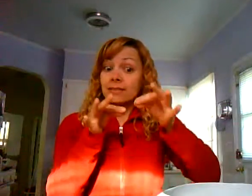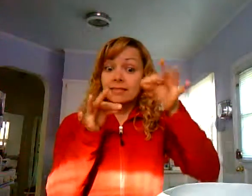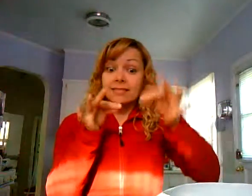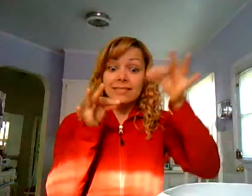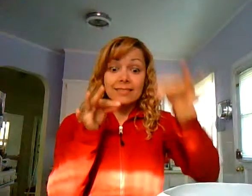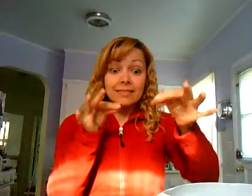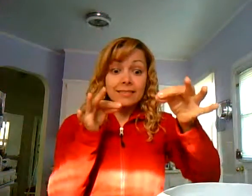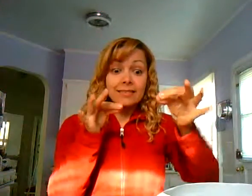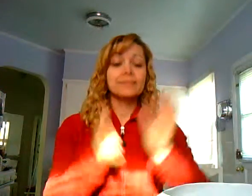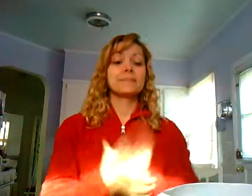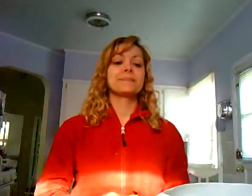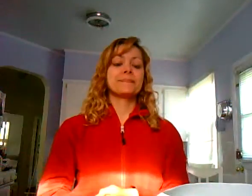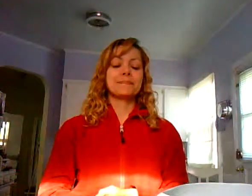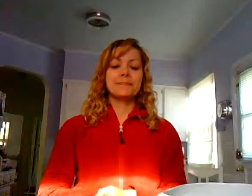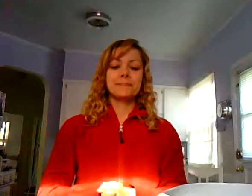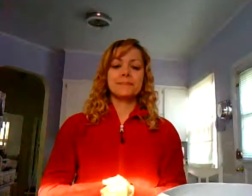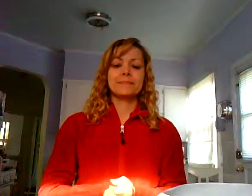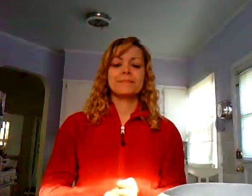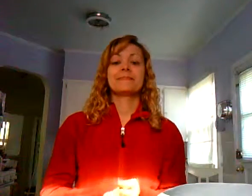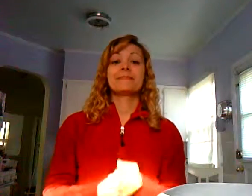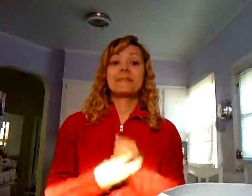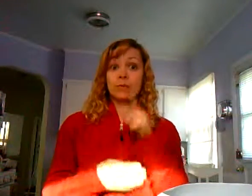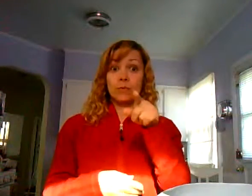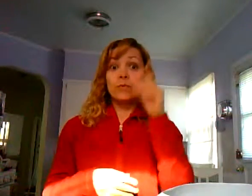God fast don't delay don't give excuses.